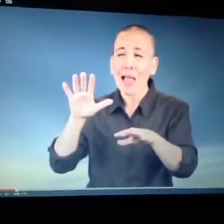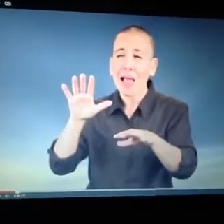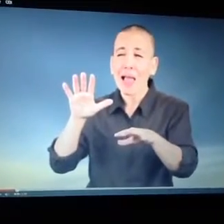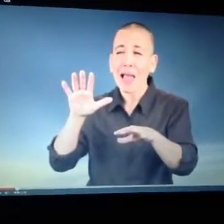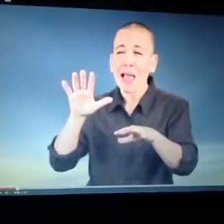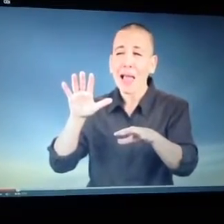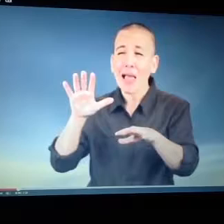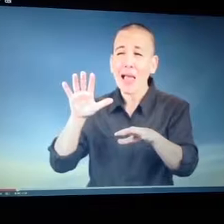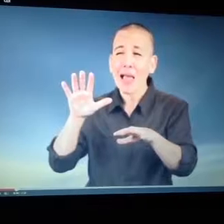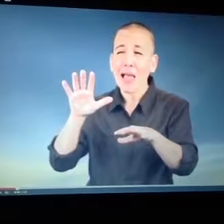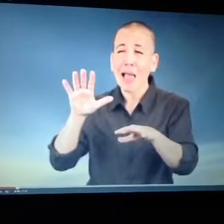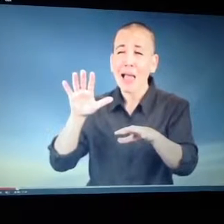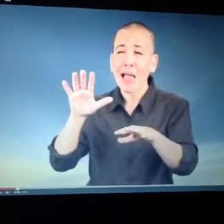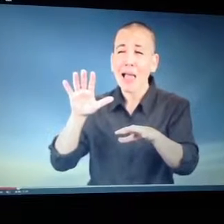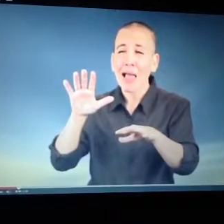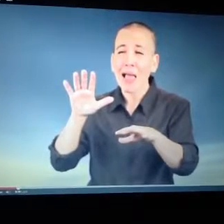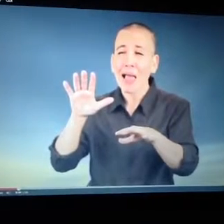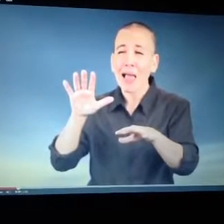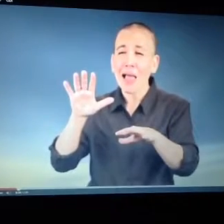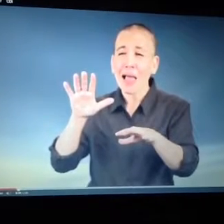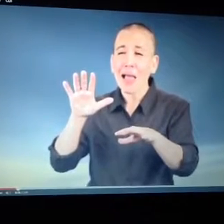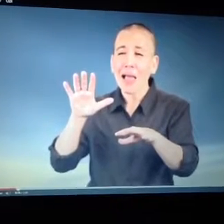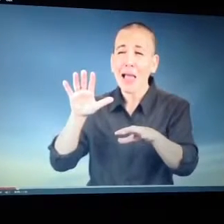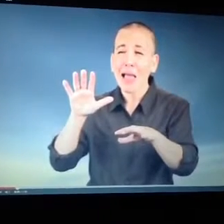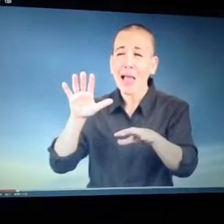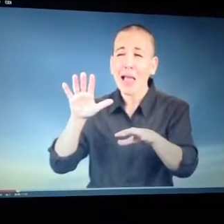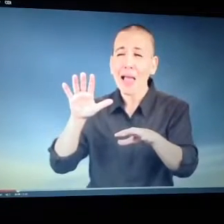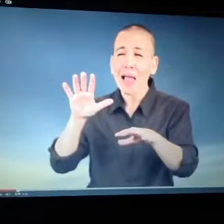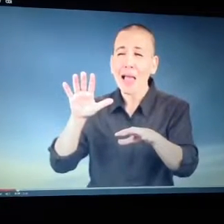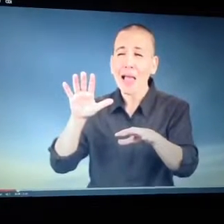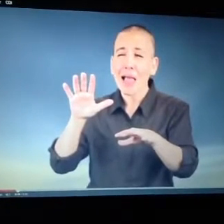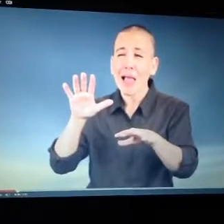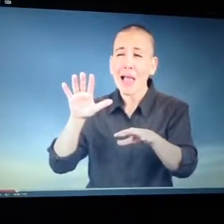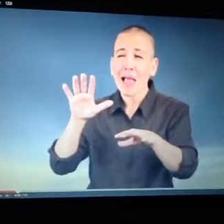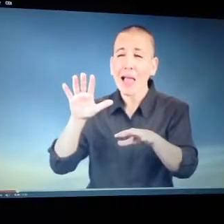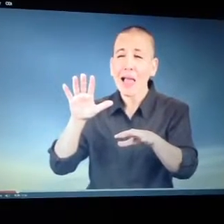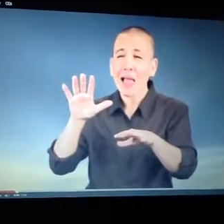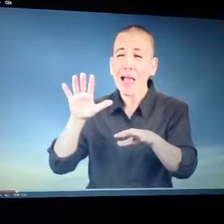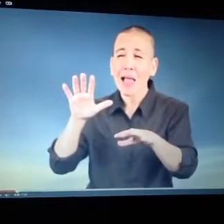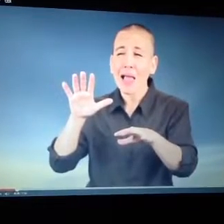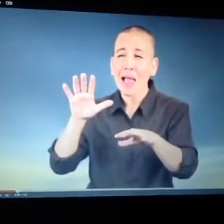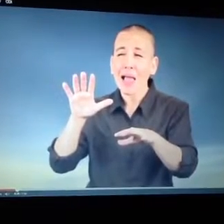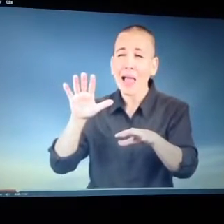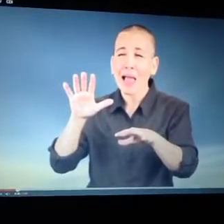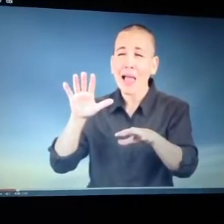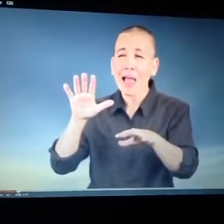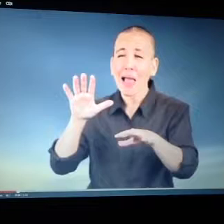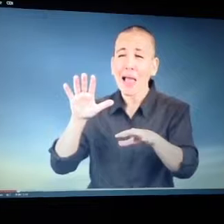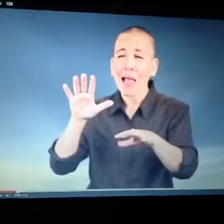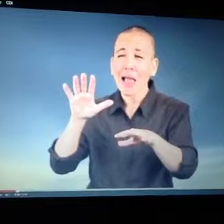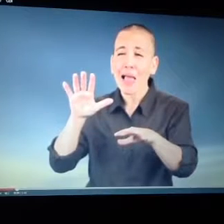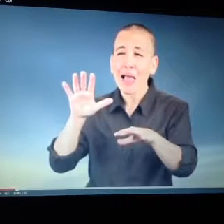So I just researched some information, and I also checked with some CDIs,